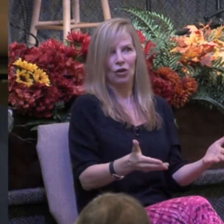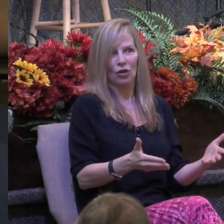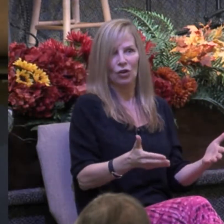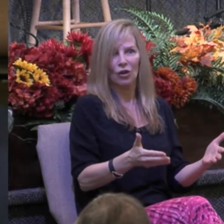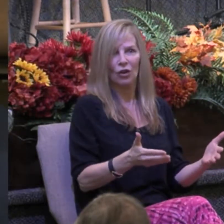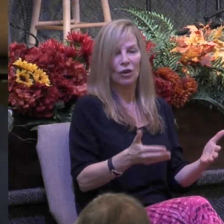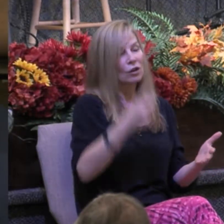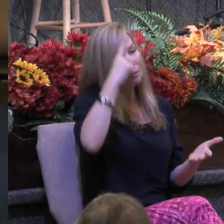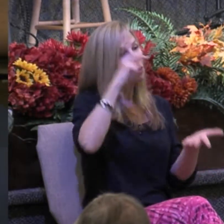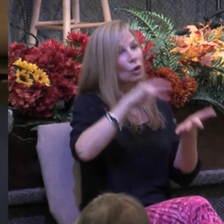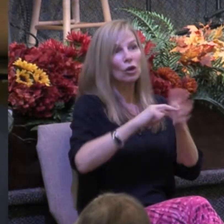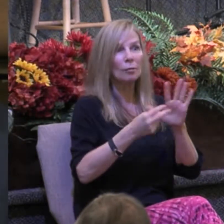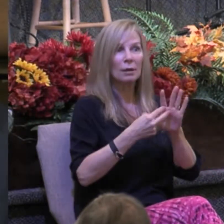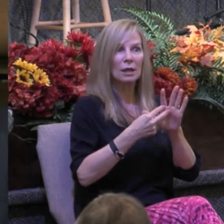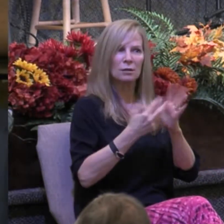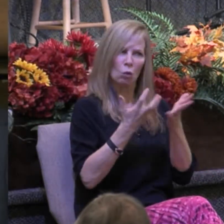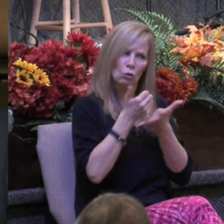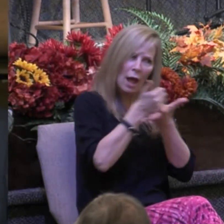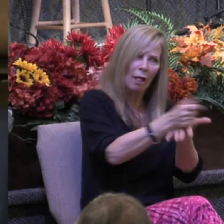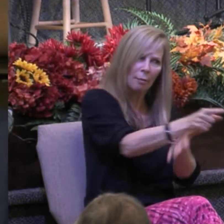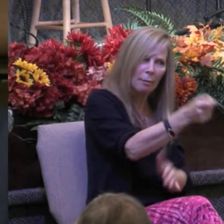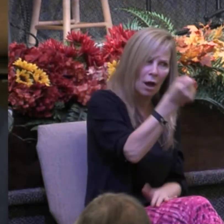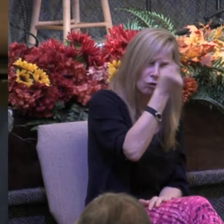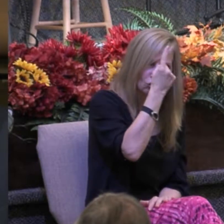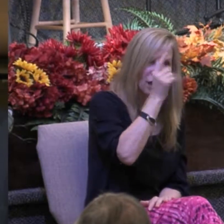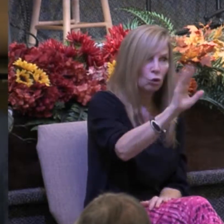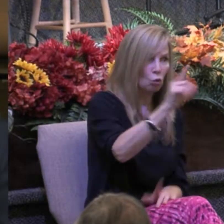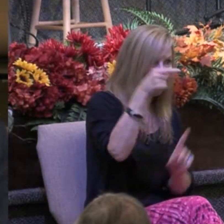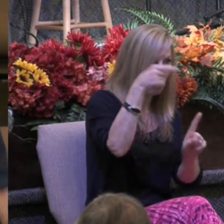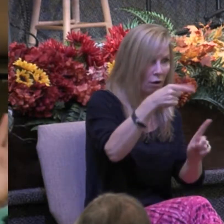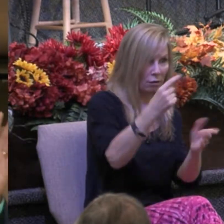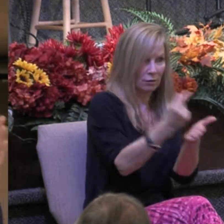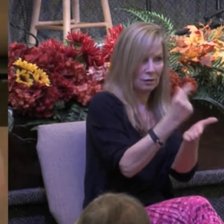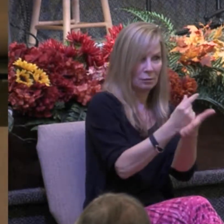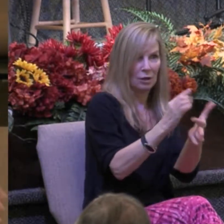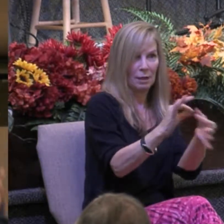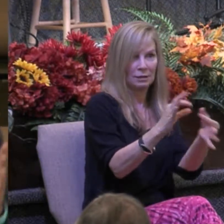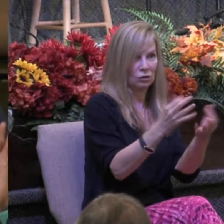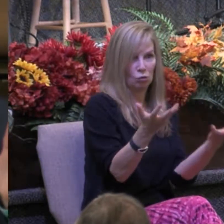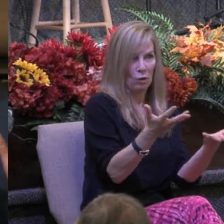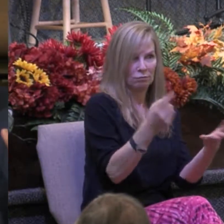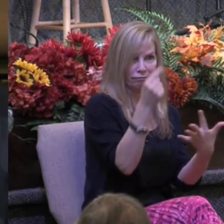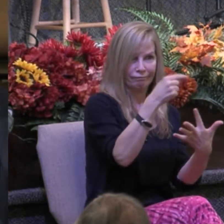the apostles to understand the content of their message. Remember,